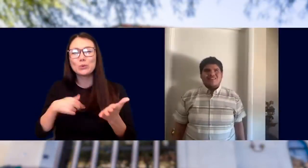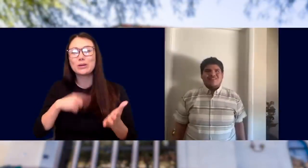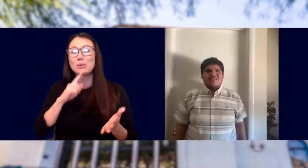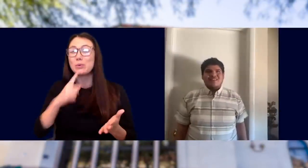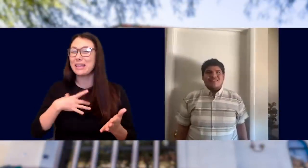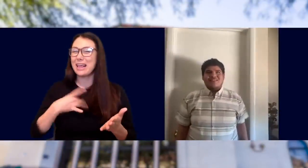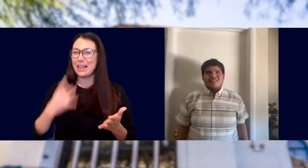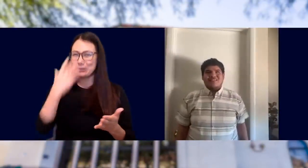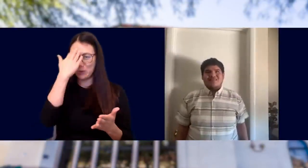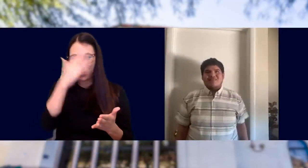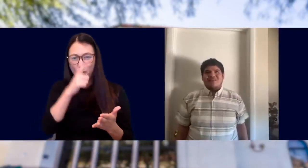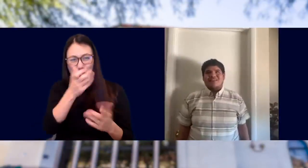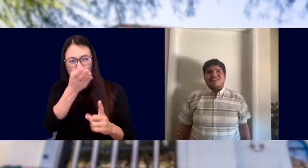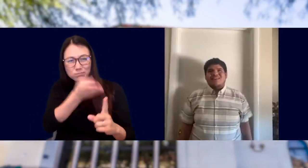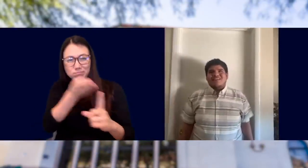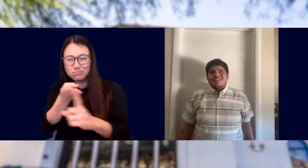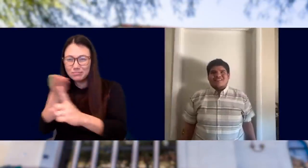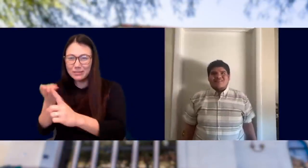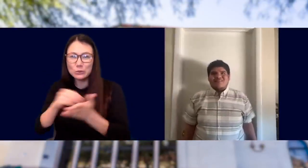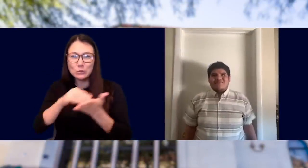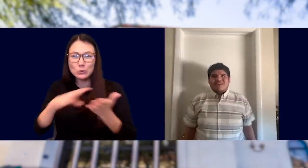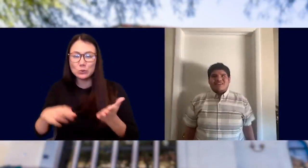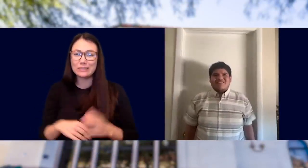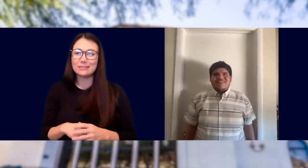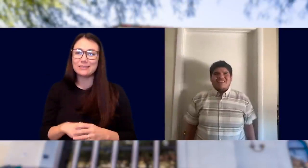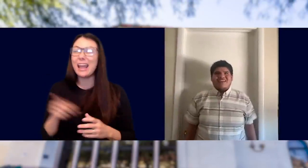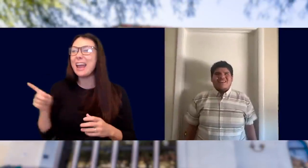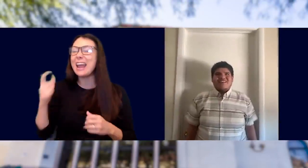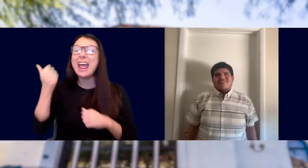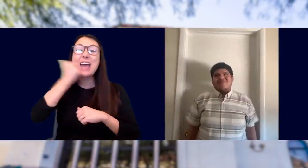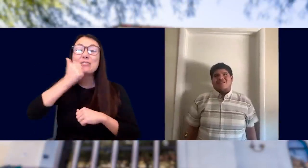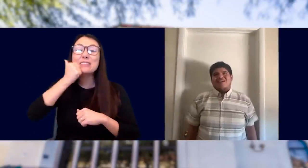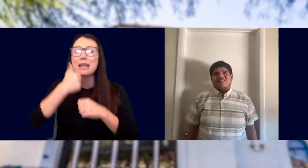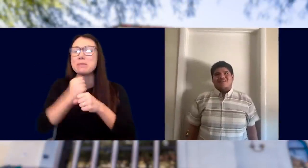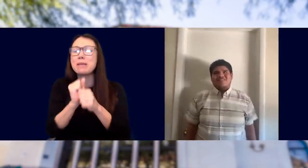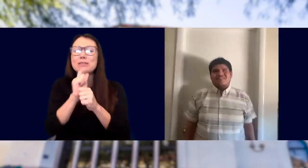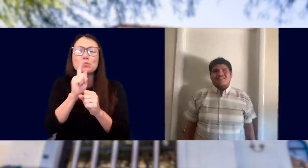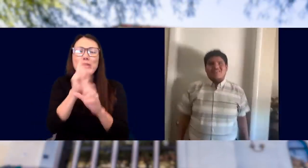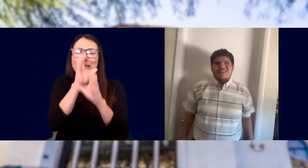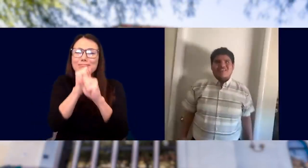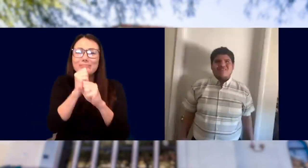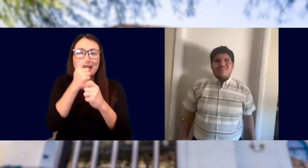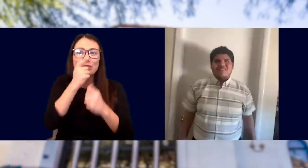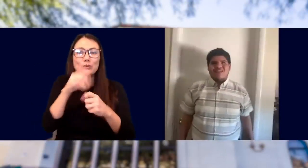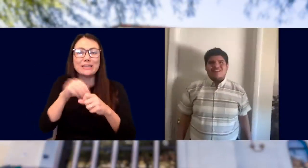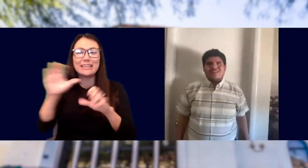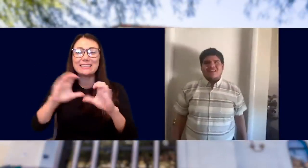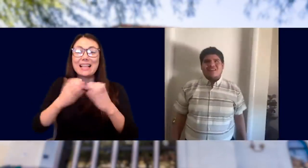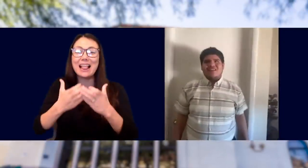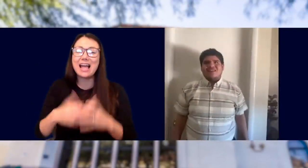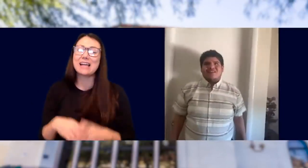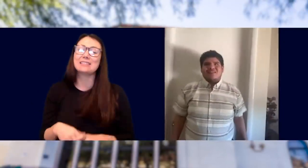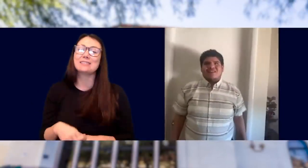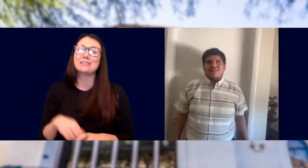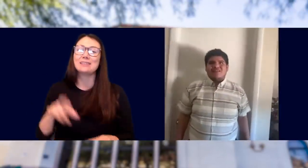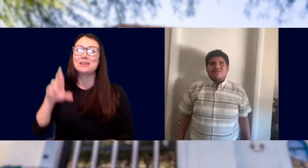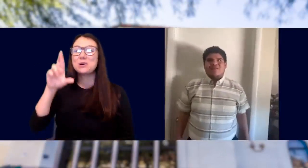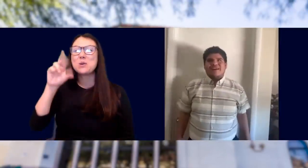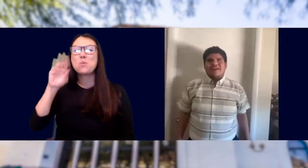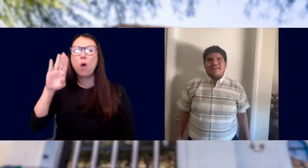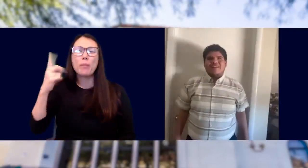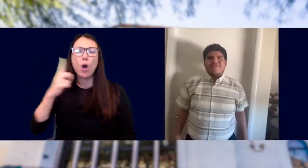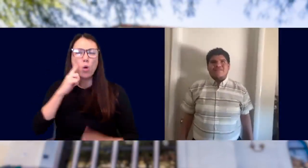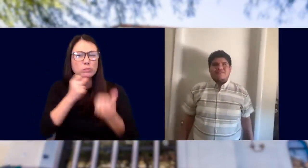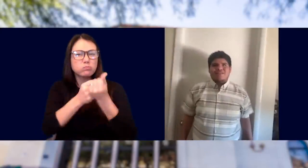he likes to really get to know them and just make every day a really interesting day with his class. He's